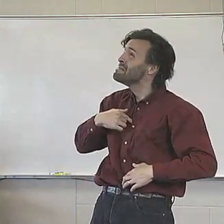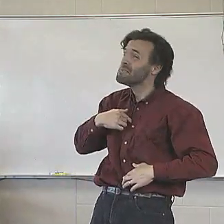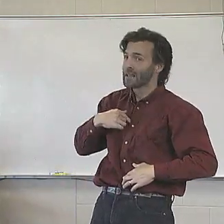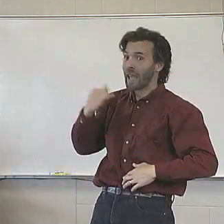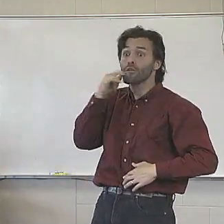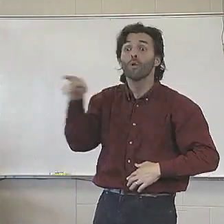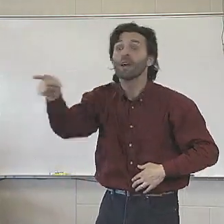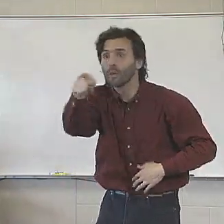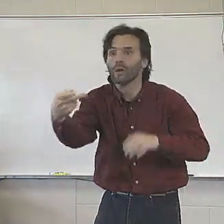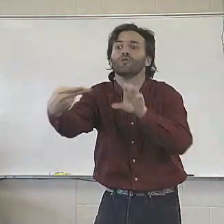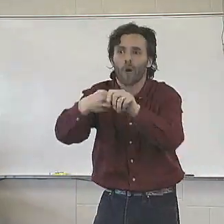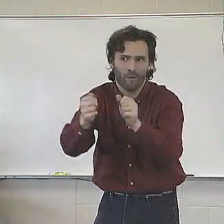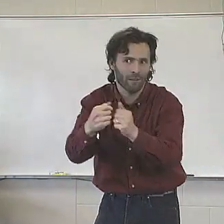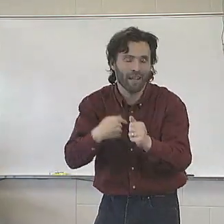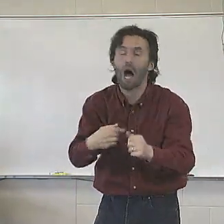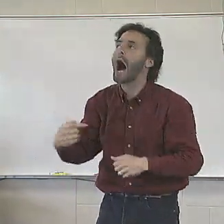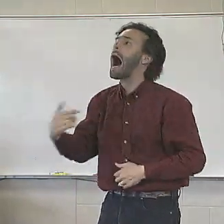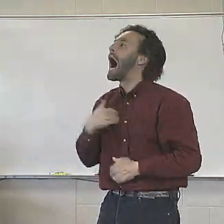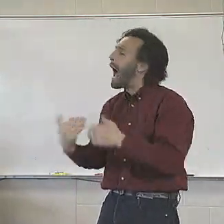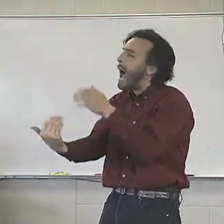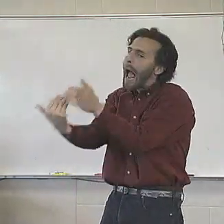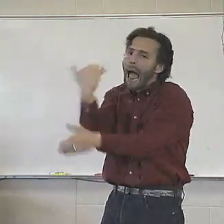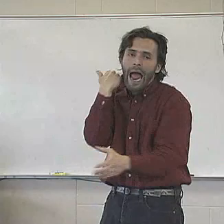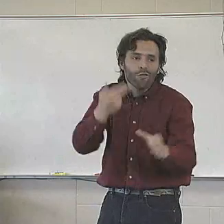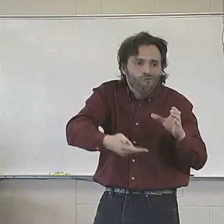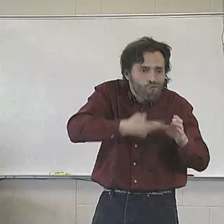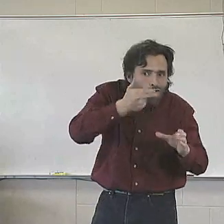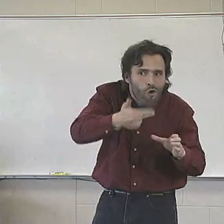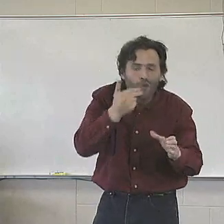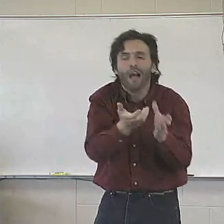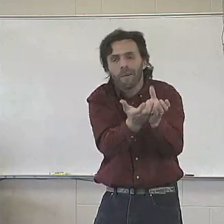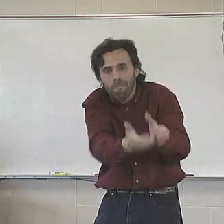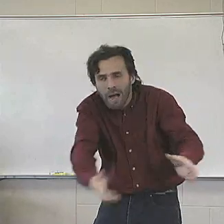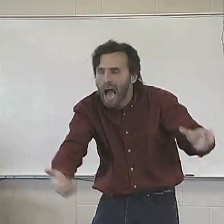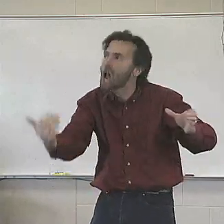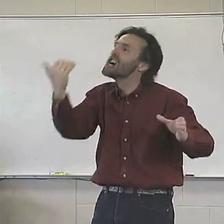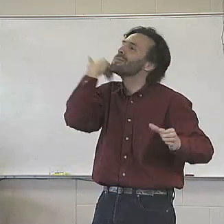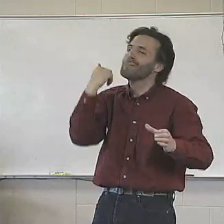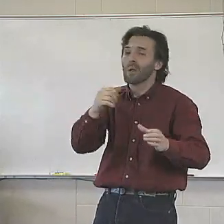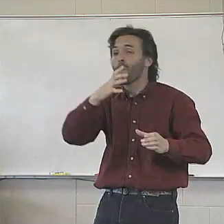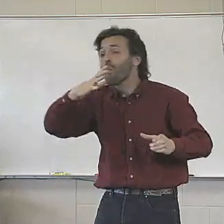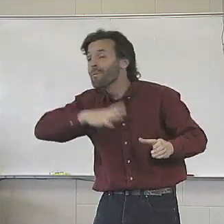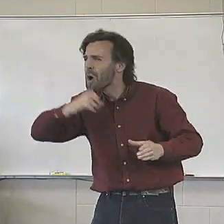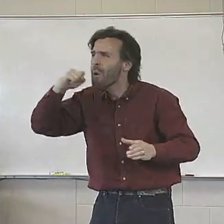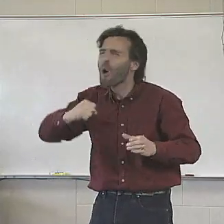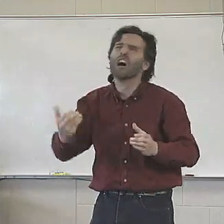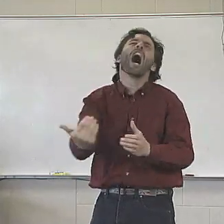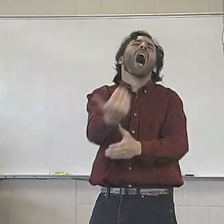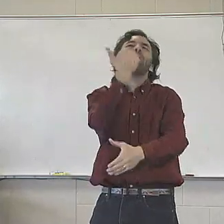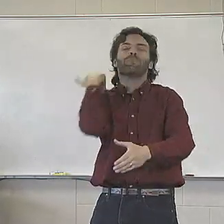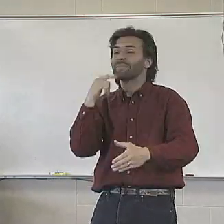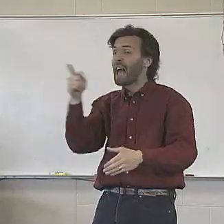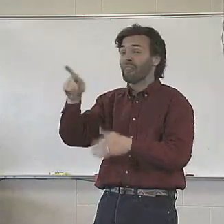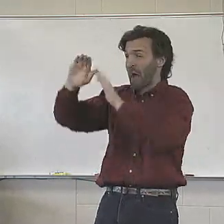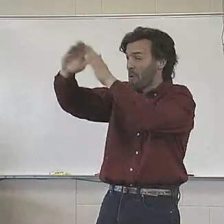go, I ate the gruel and the pot and the old woman too, and Skalinkalot, and